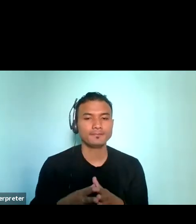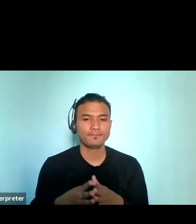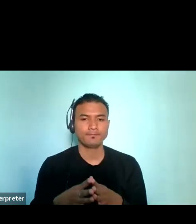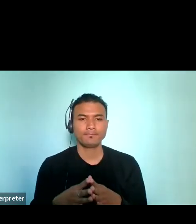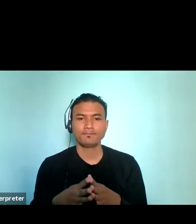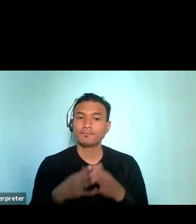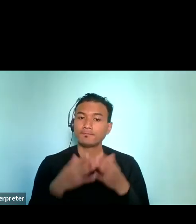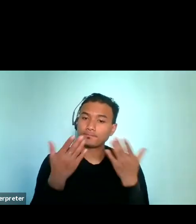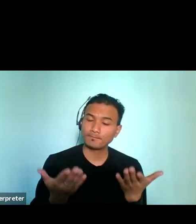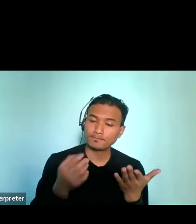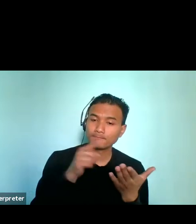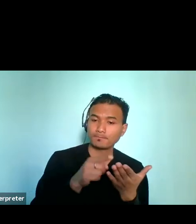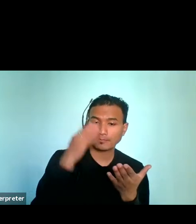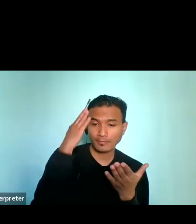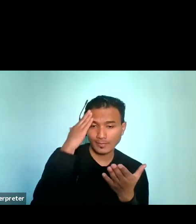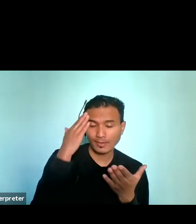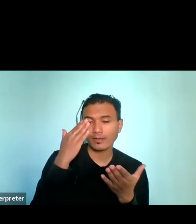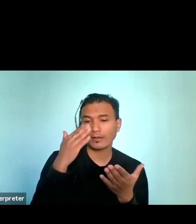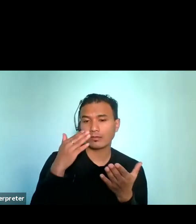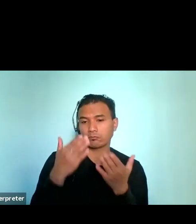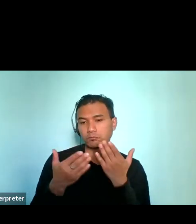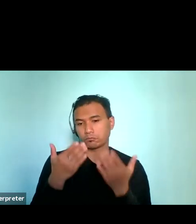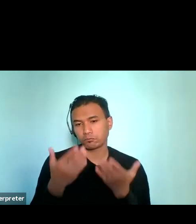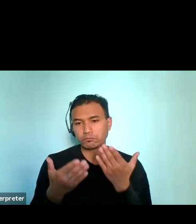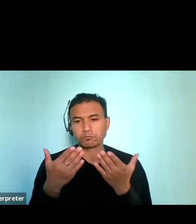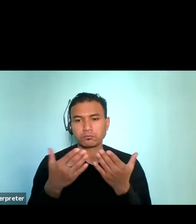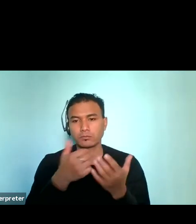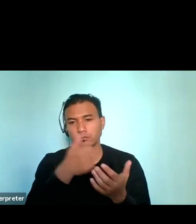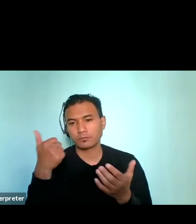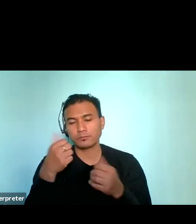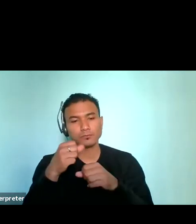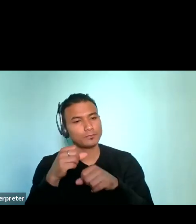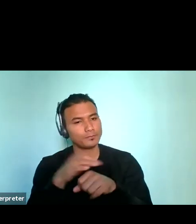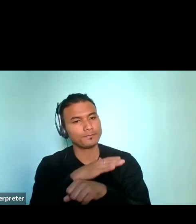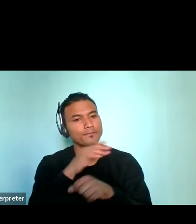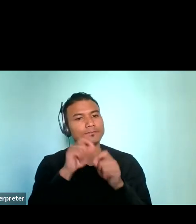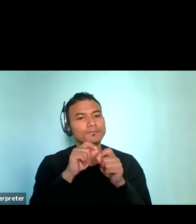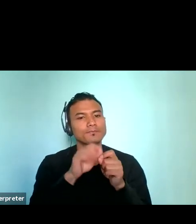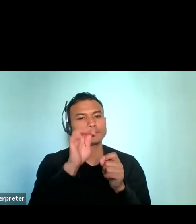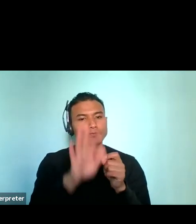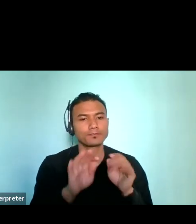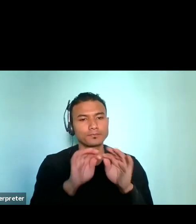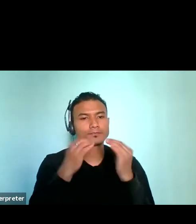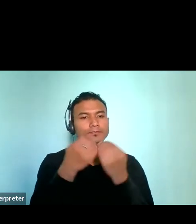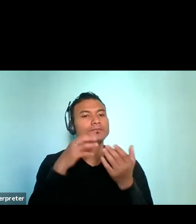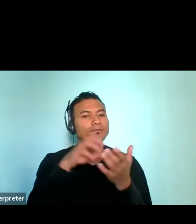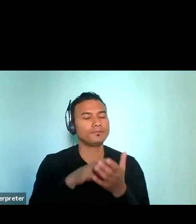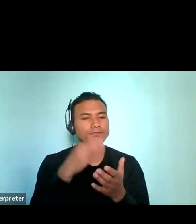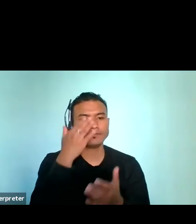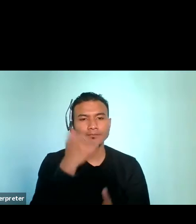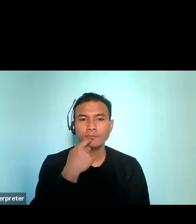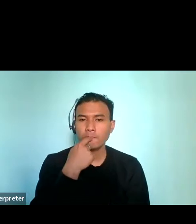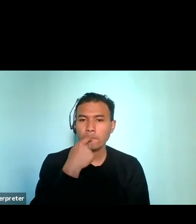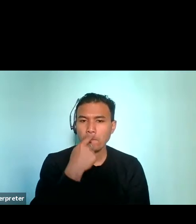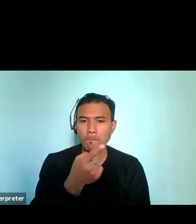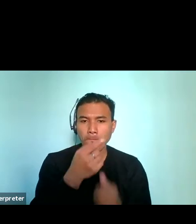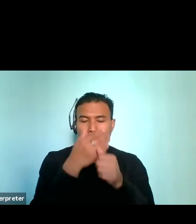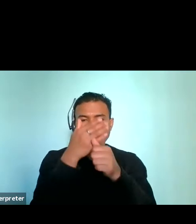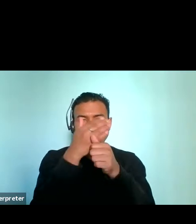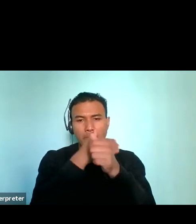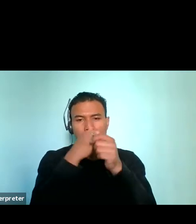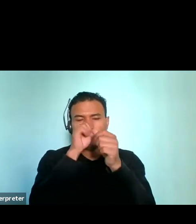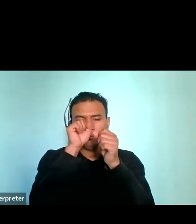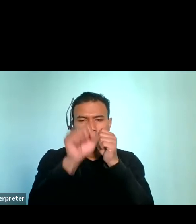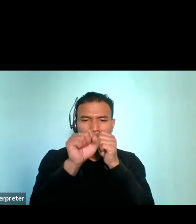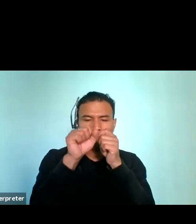They can actually have the better impact in the community level because they are already staying there and